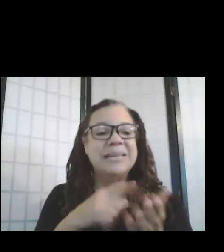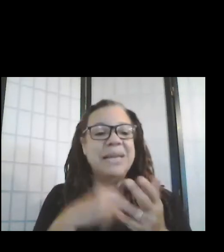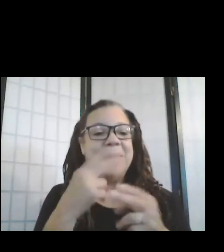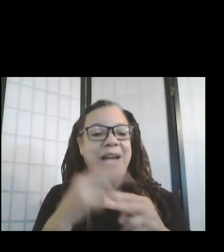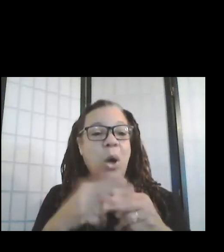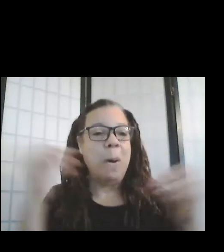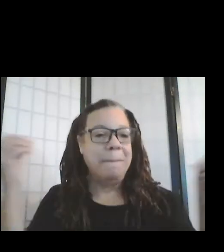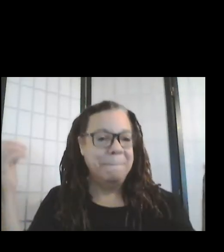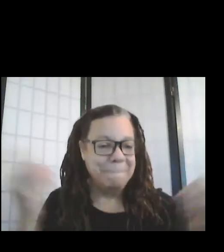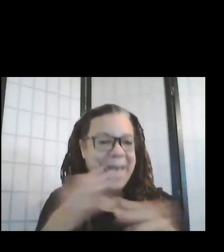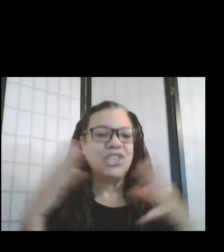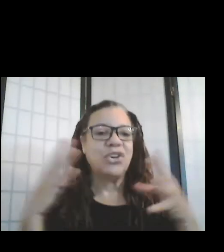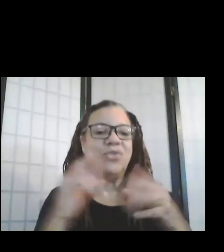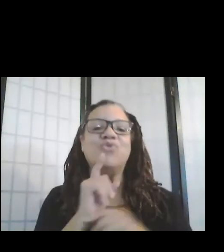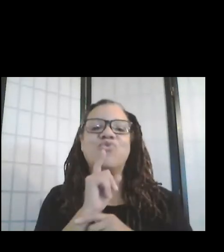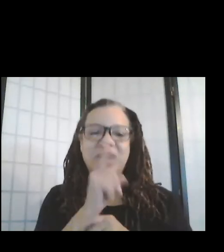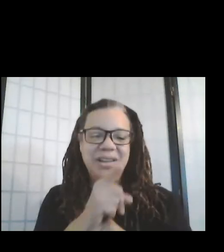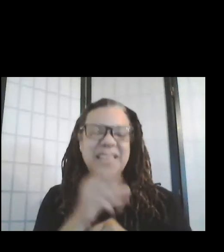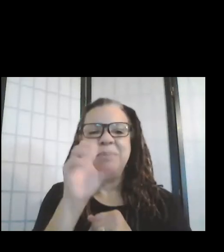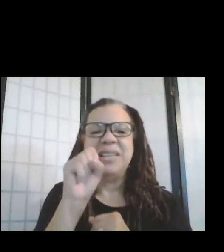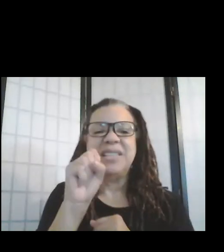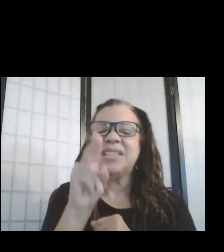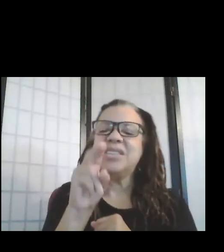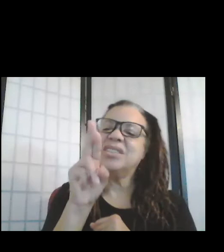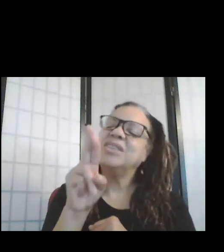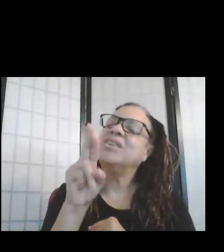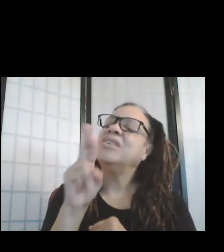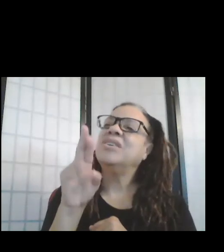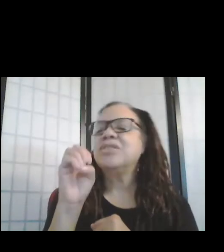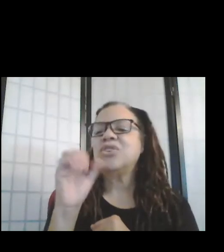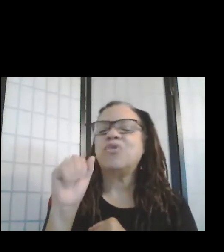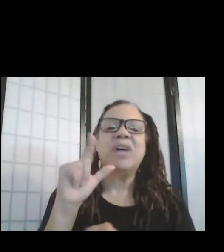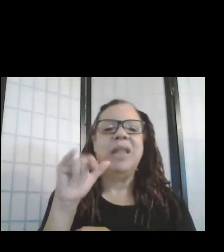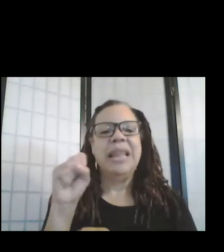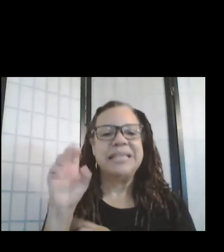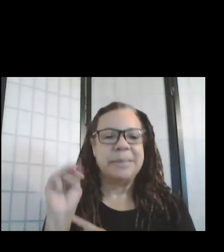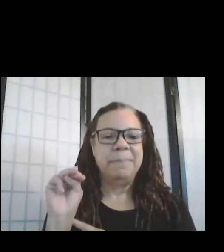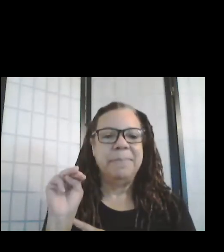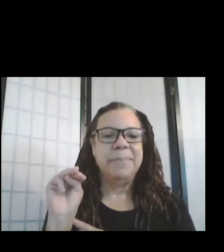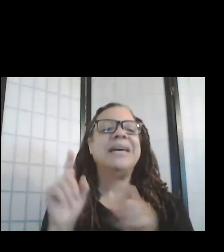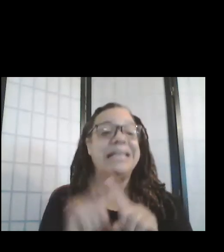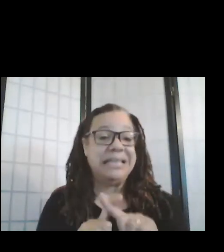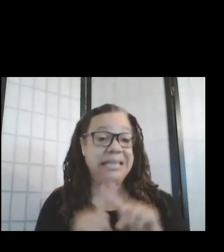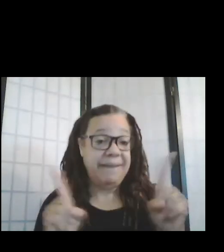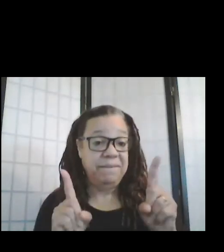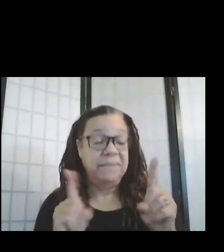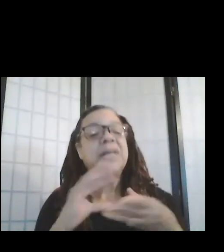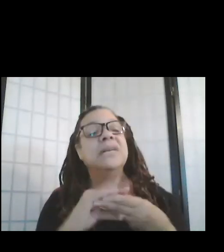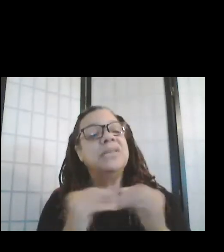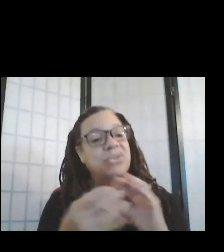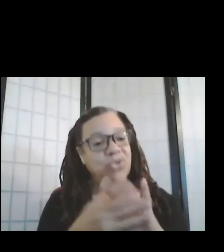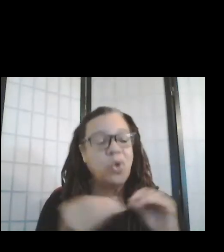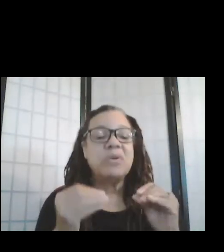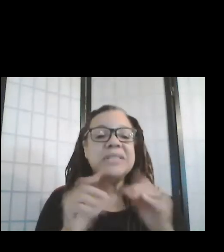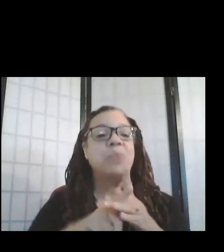magical surrealism, Mm. different from, I guess, magical realism. And it's stories that will begin in kind of